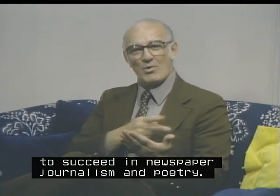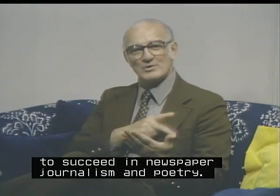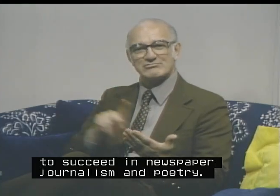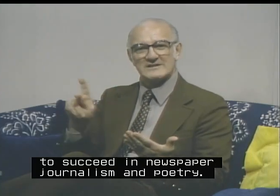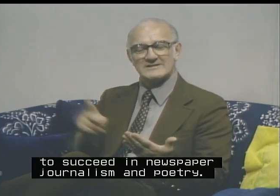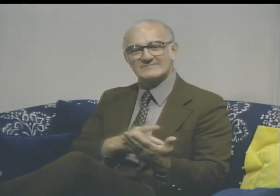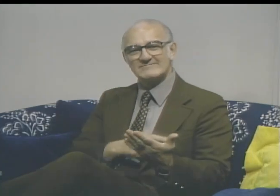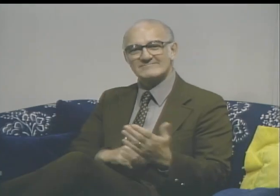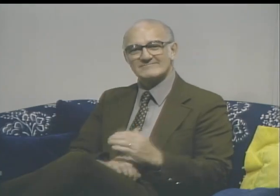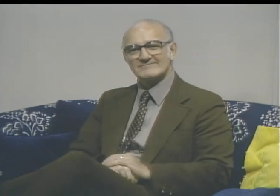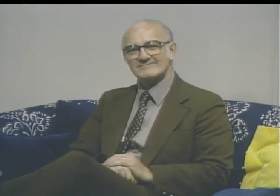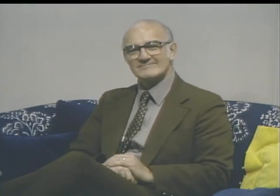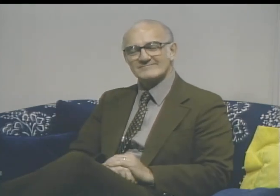poetry.